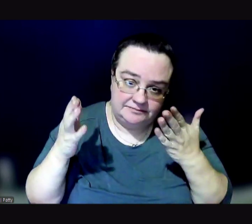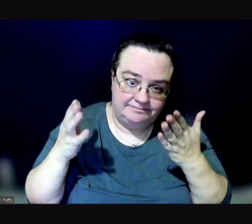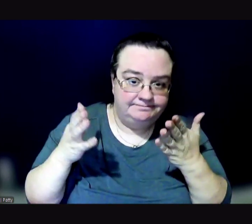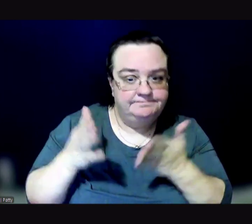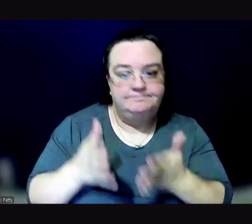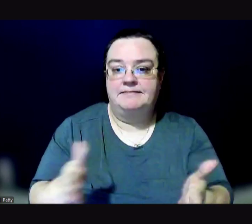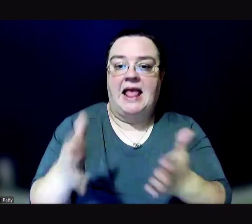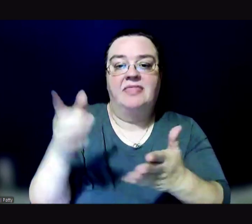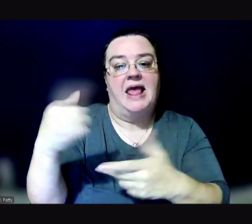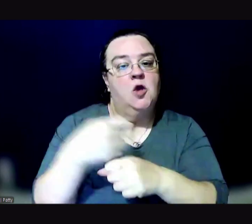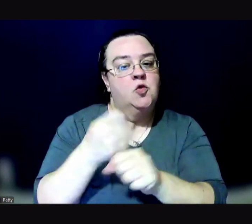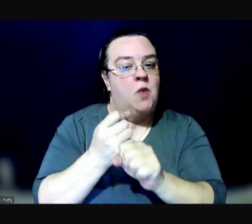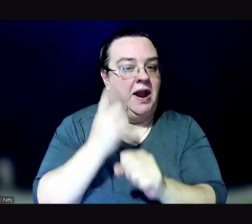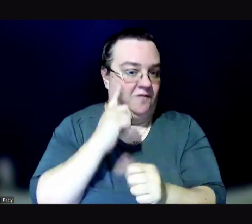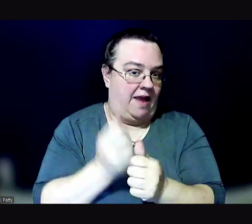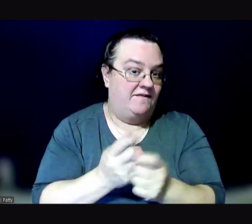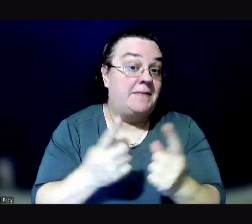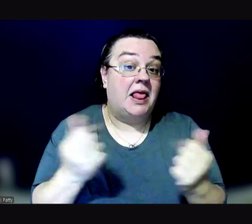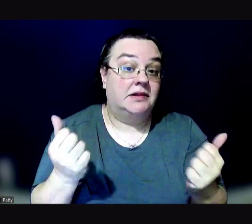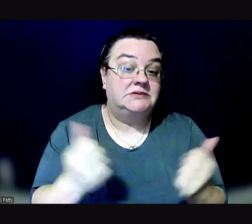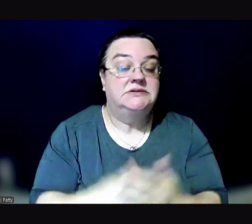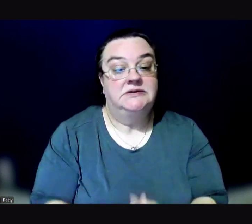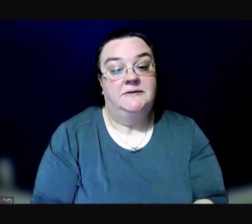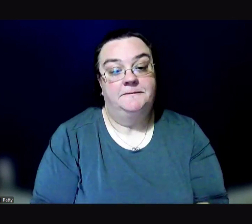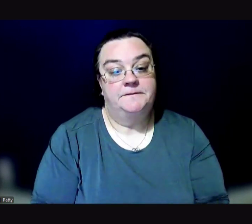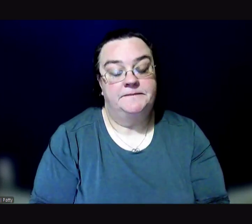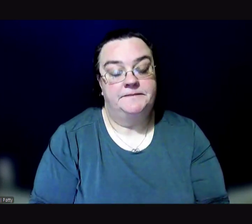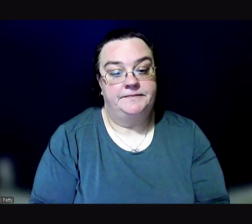created for the rest of us.